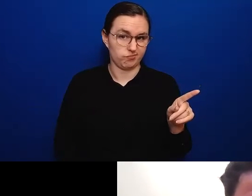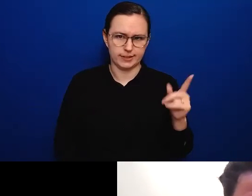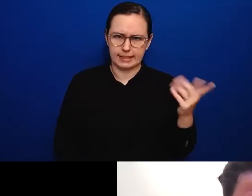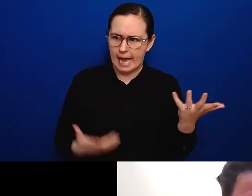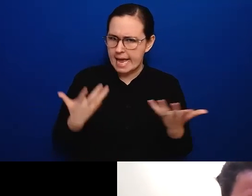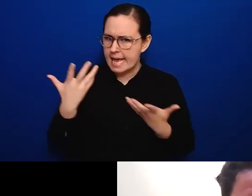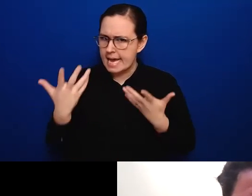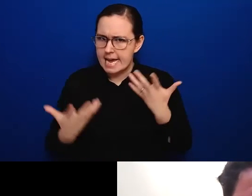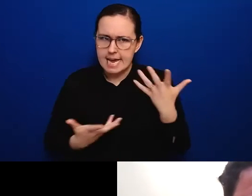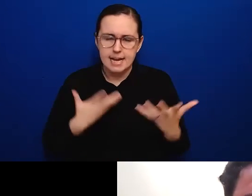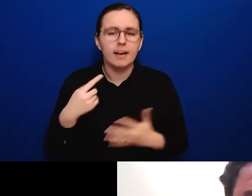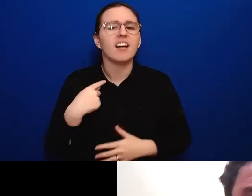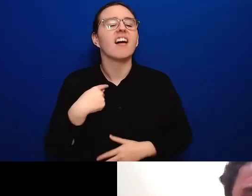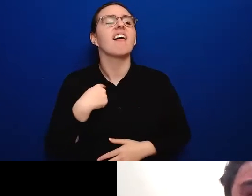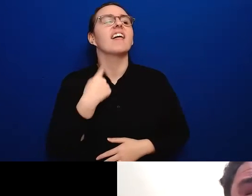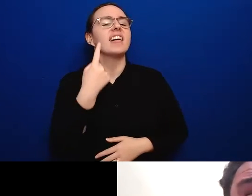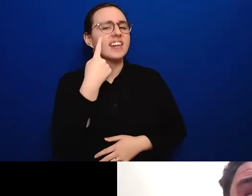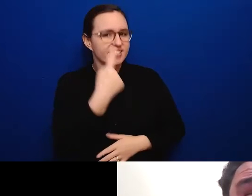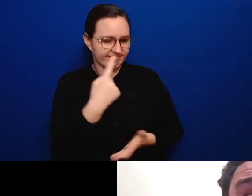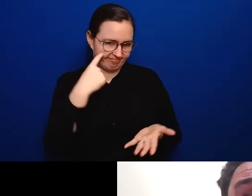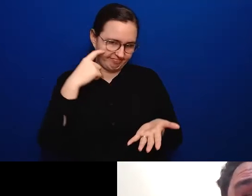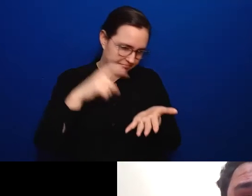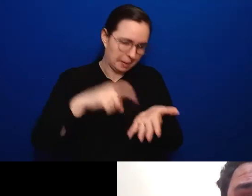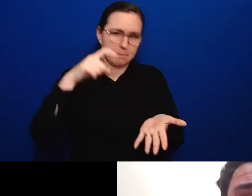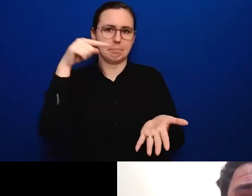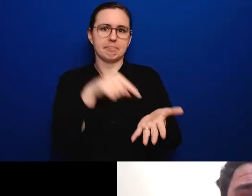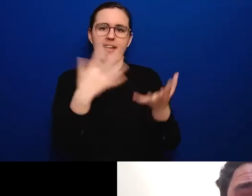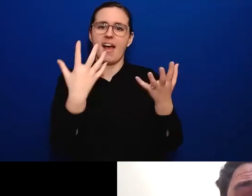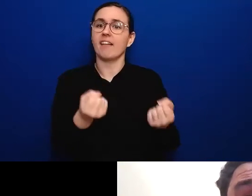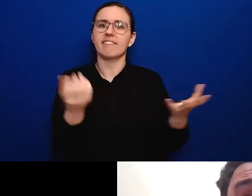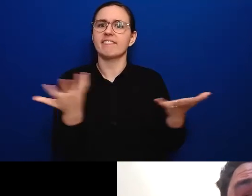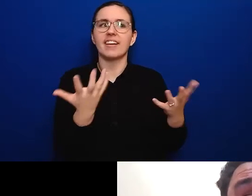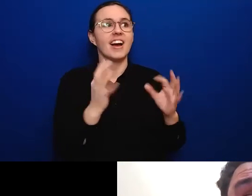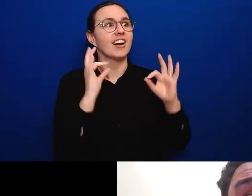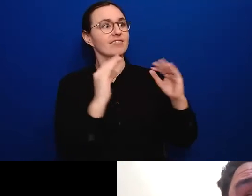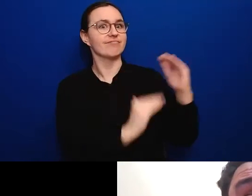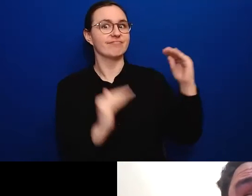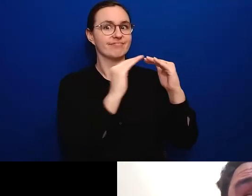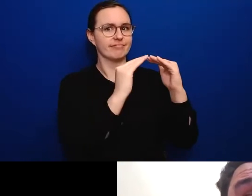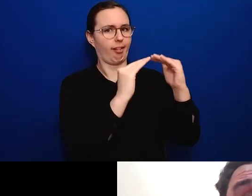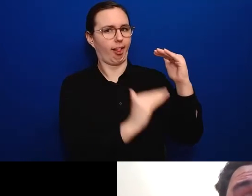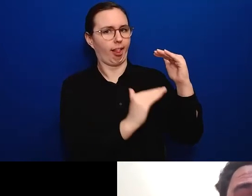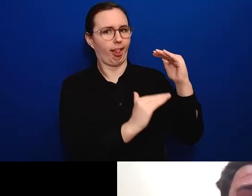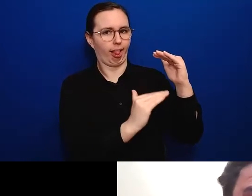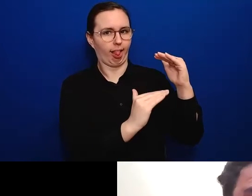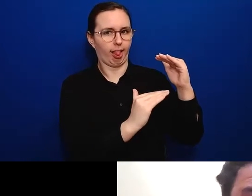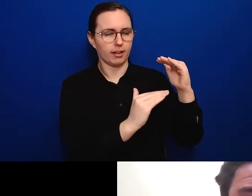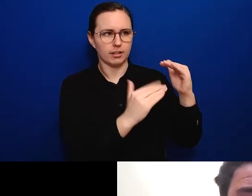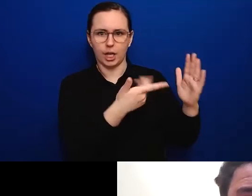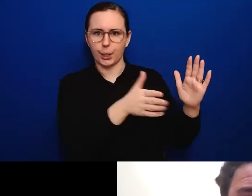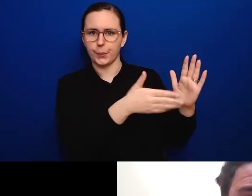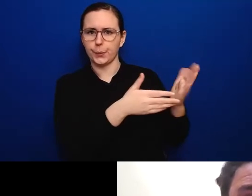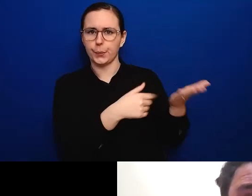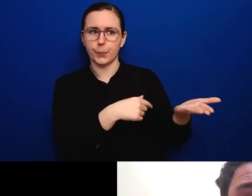1. They have no or little understanding. So they have no little knowledge about the young generation and of their